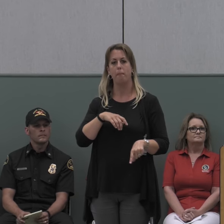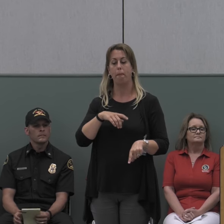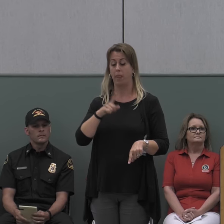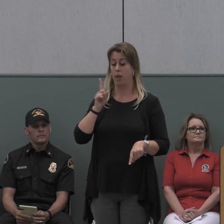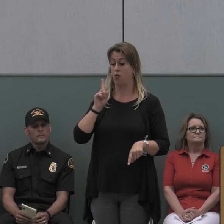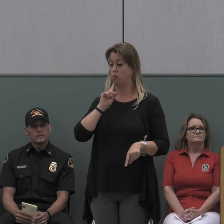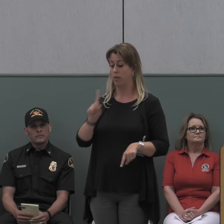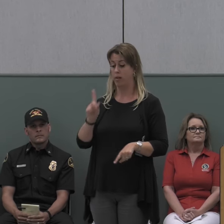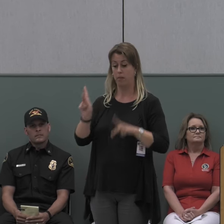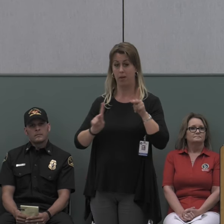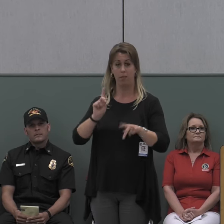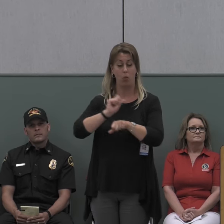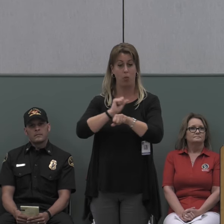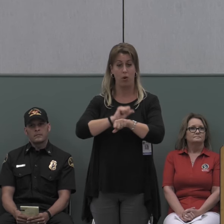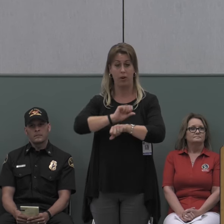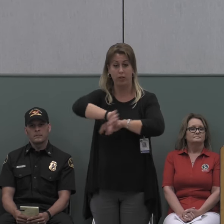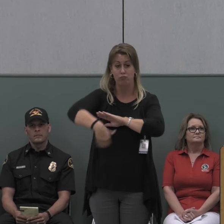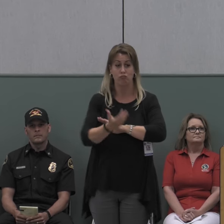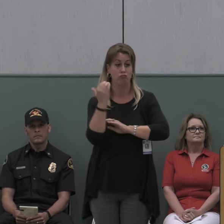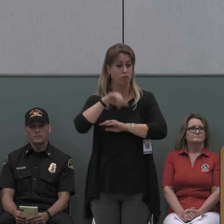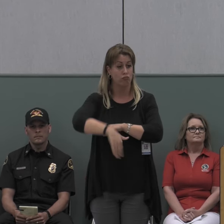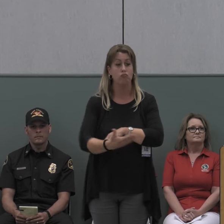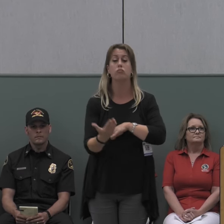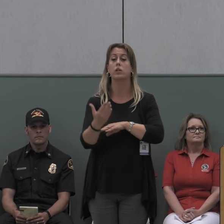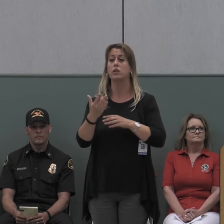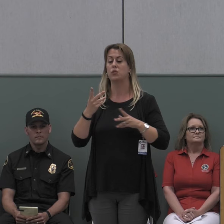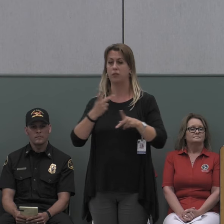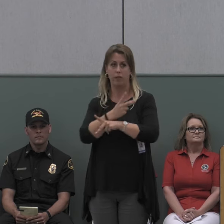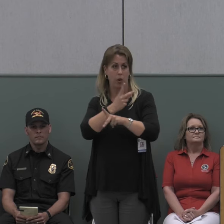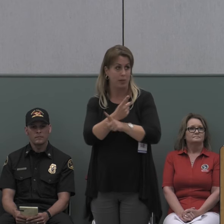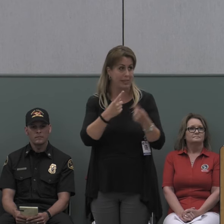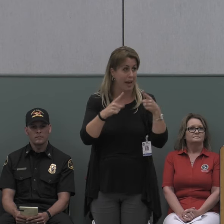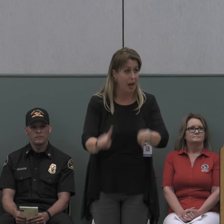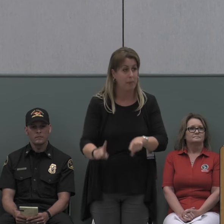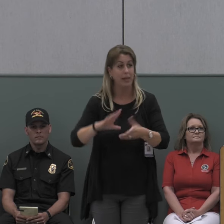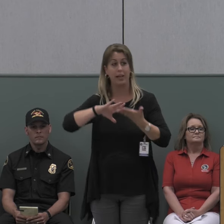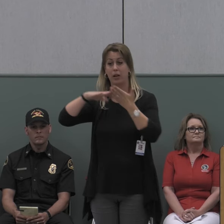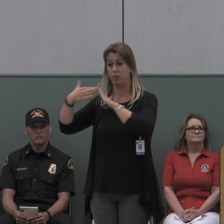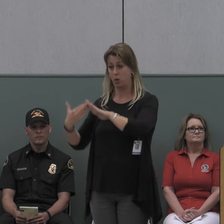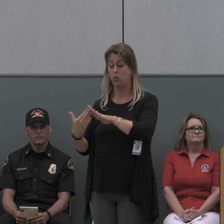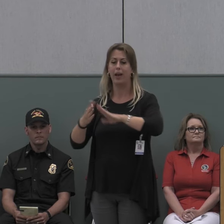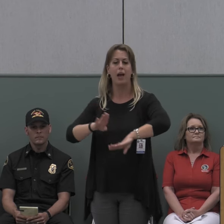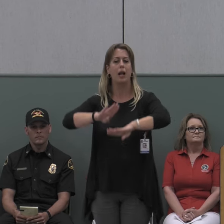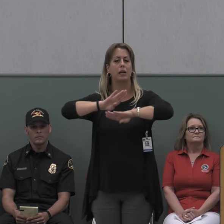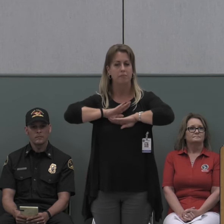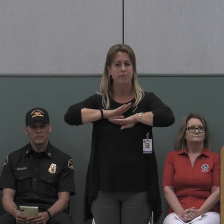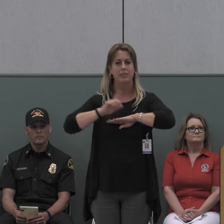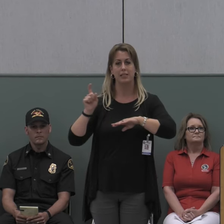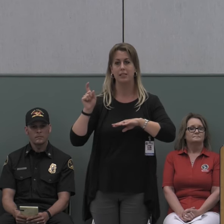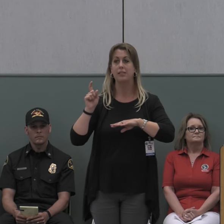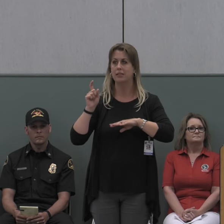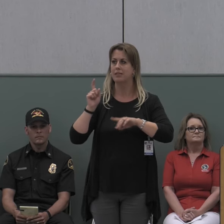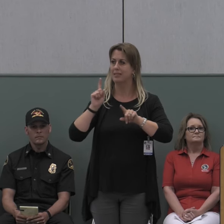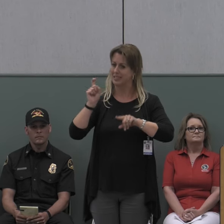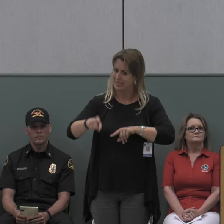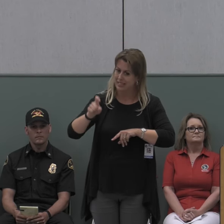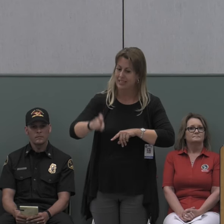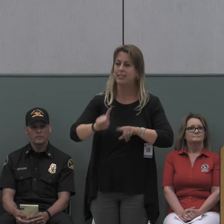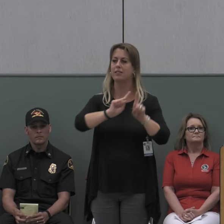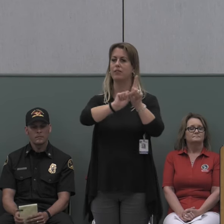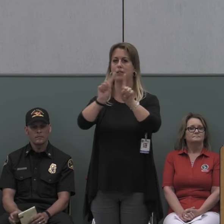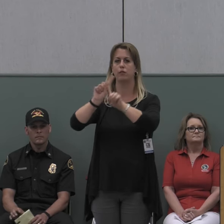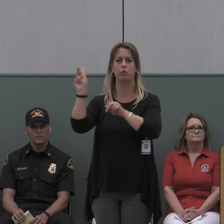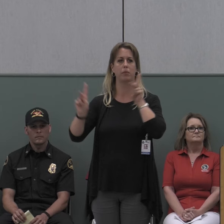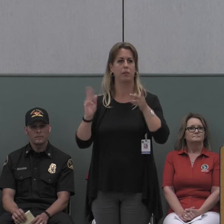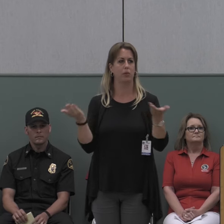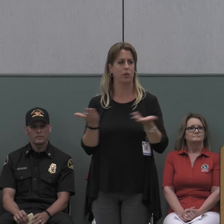community, to direct resources to the community, and get those needs met. I understand we've been doing a lot of road work out there. I think